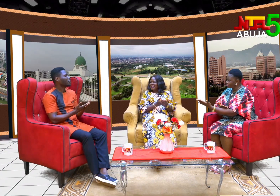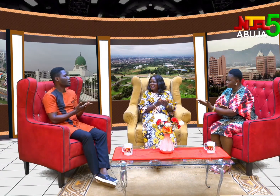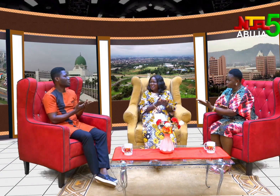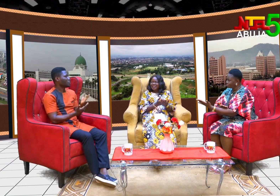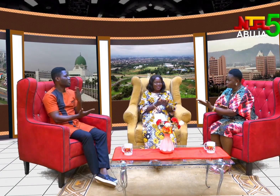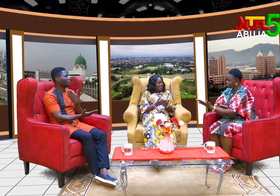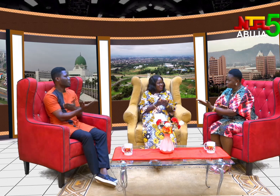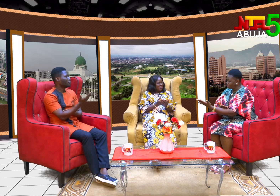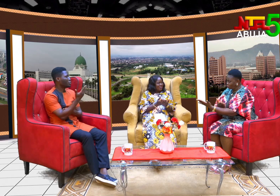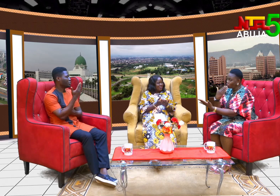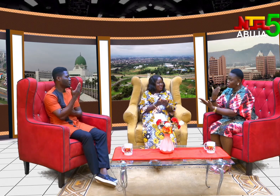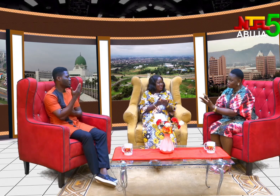Yes. Okay. Good morning.